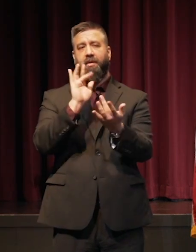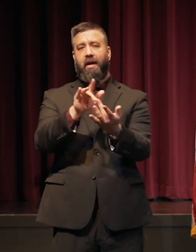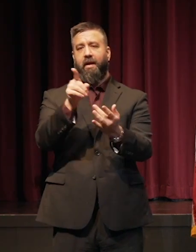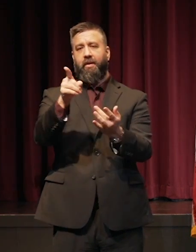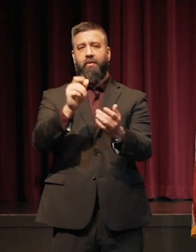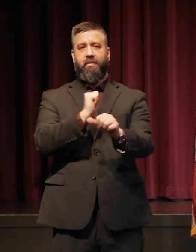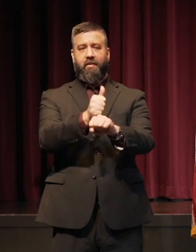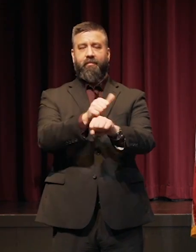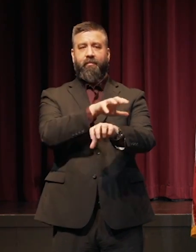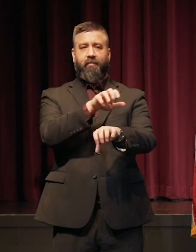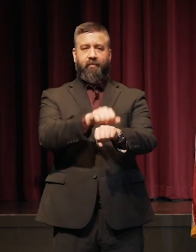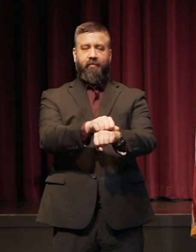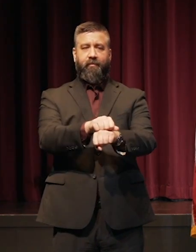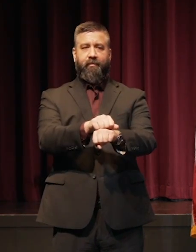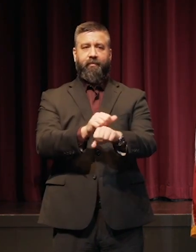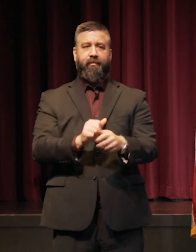vaccine.